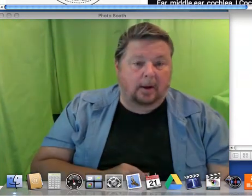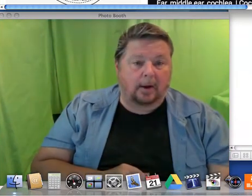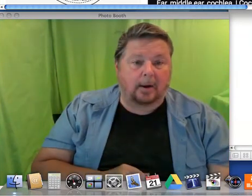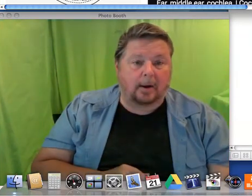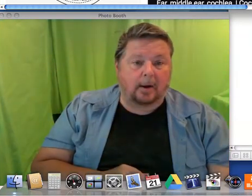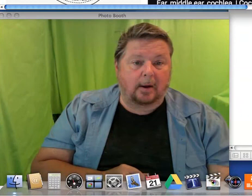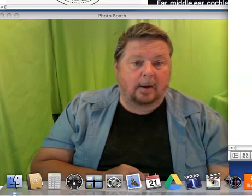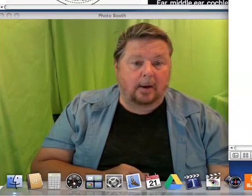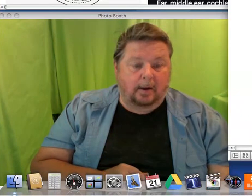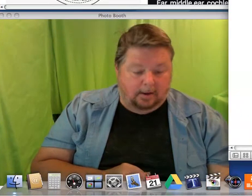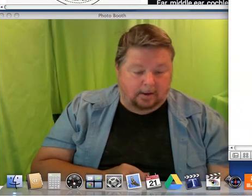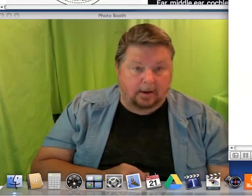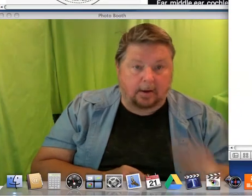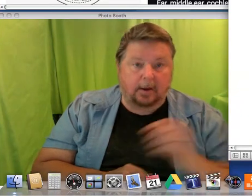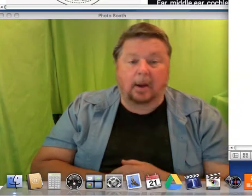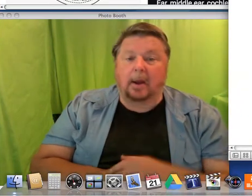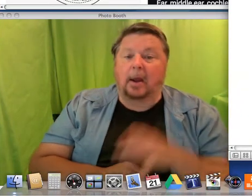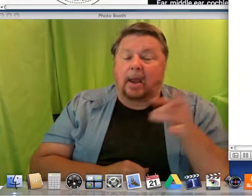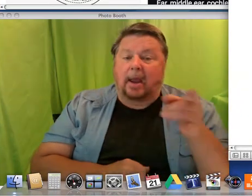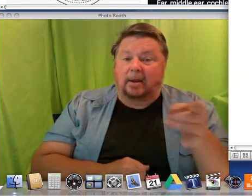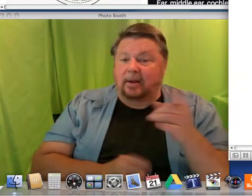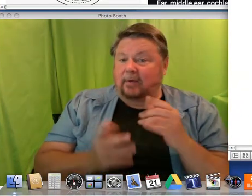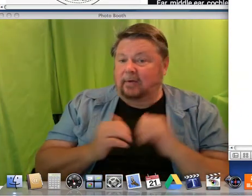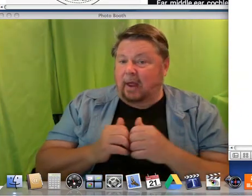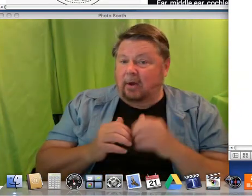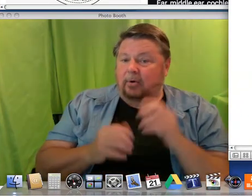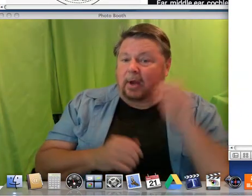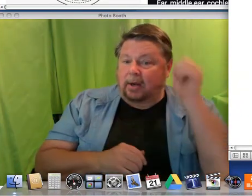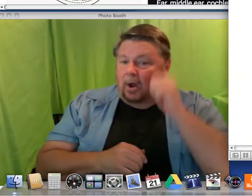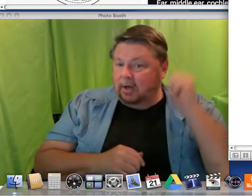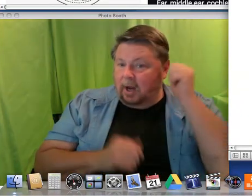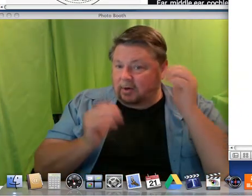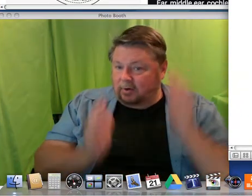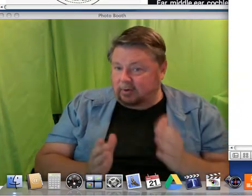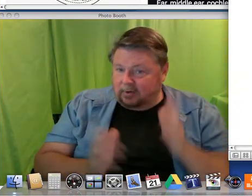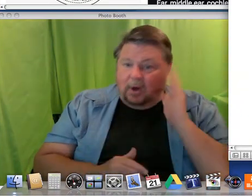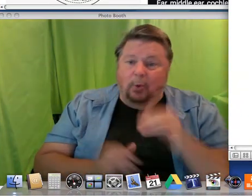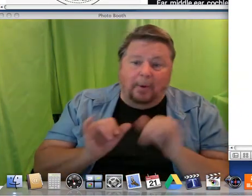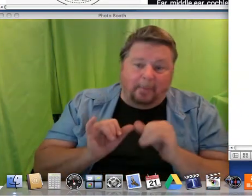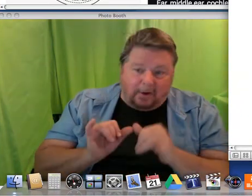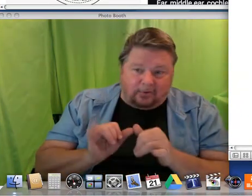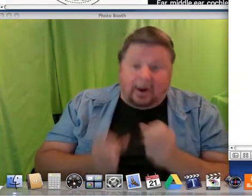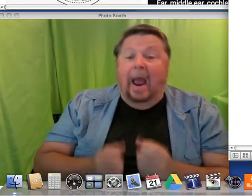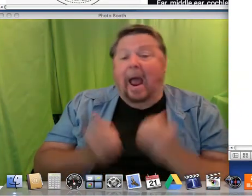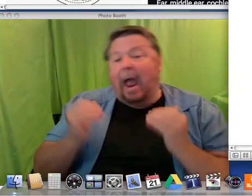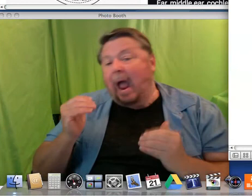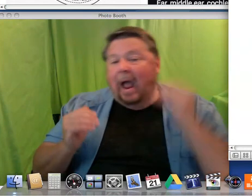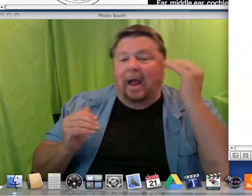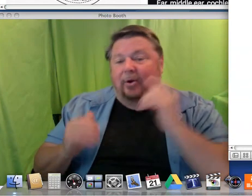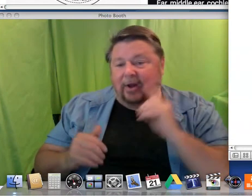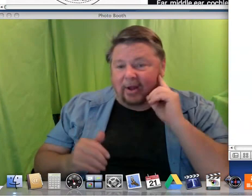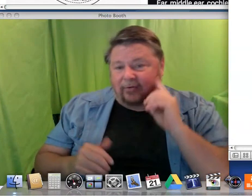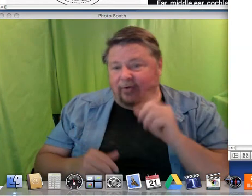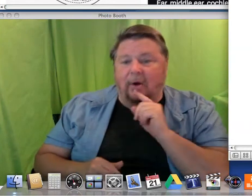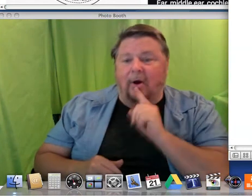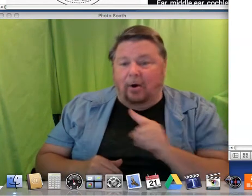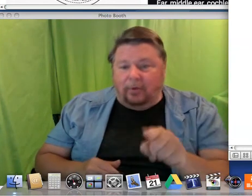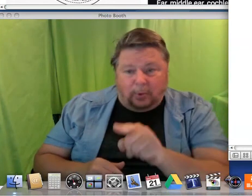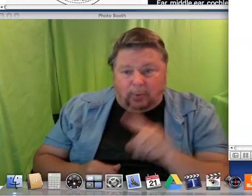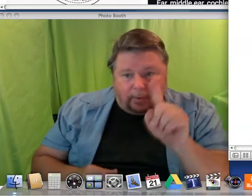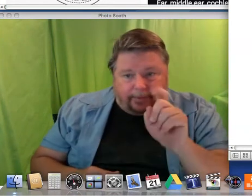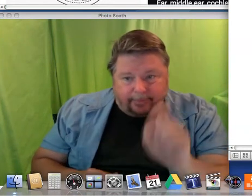And this is how an audiologist will measure how deaf